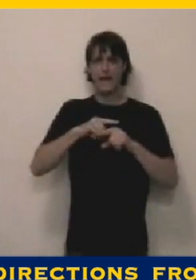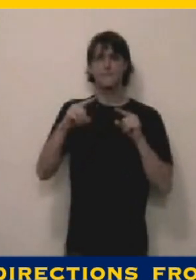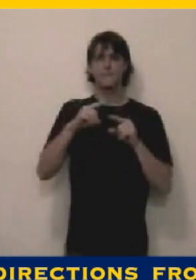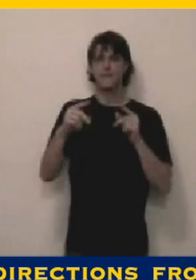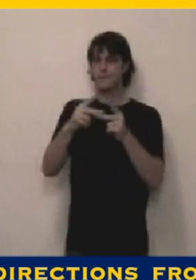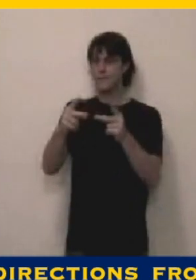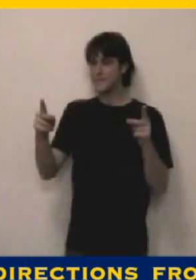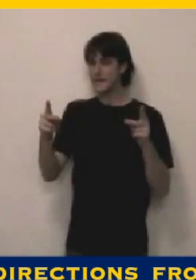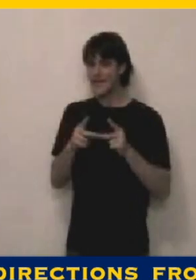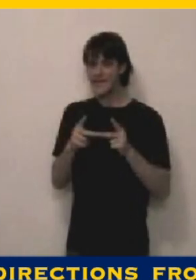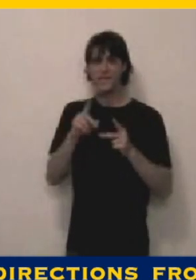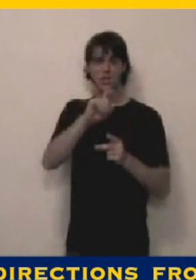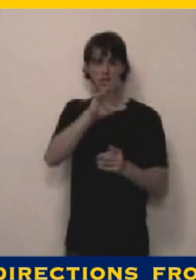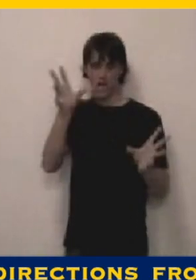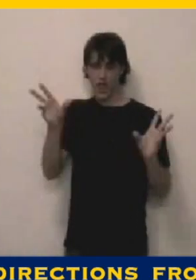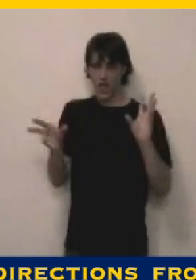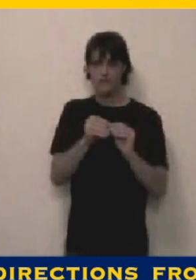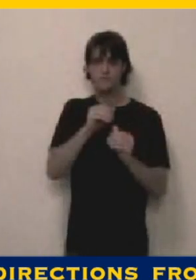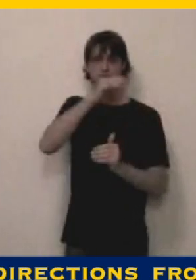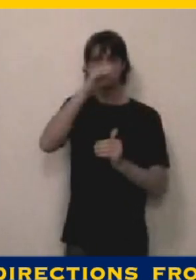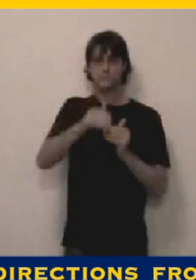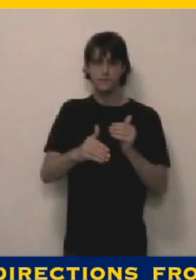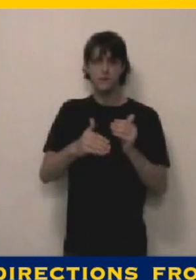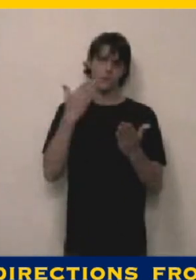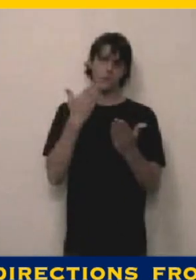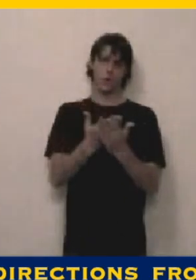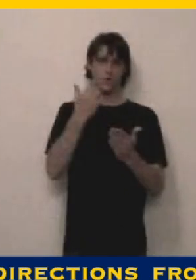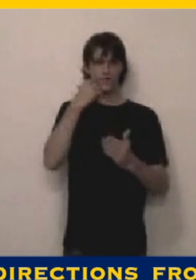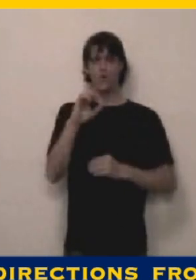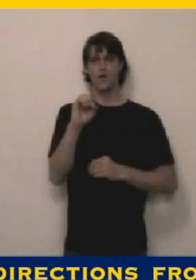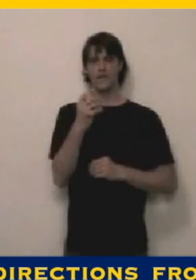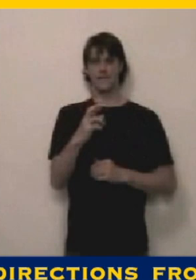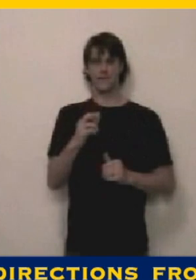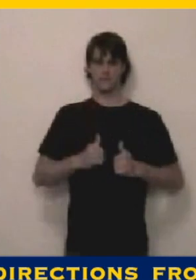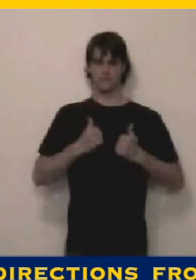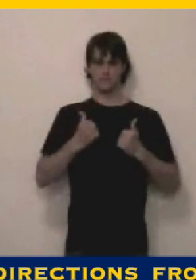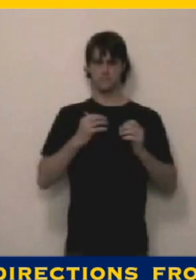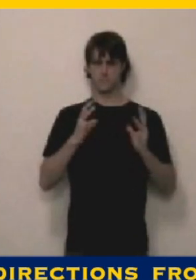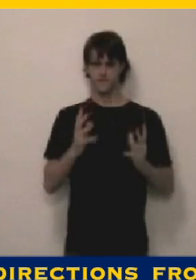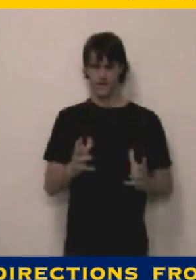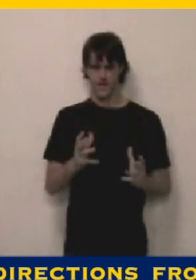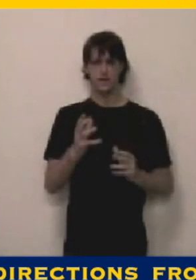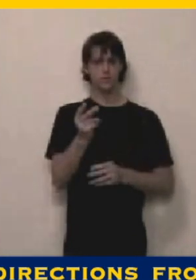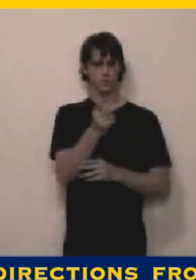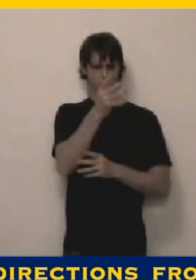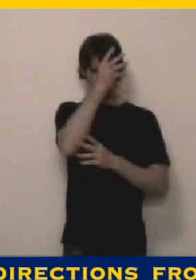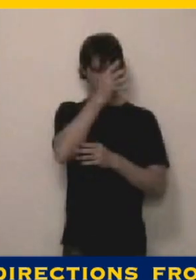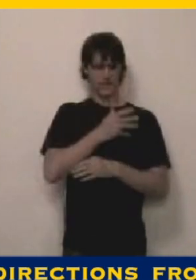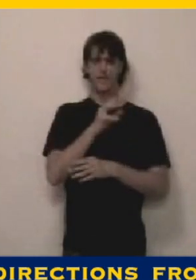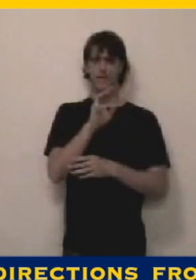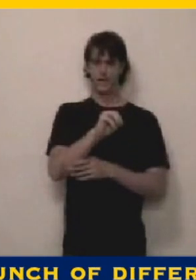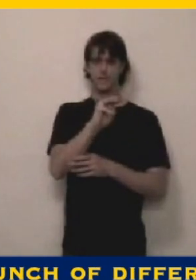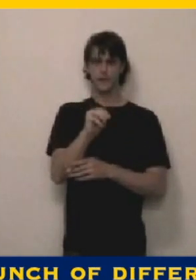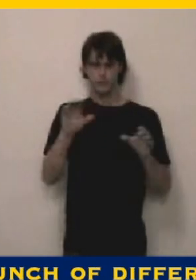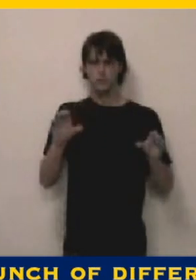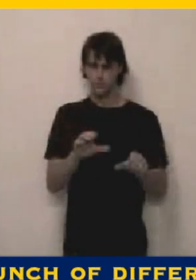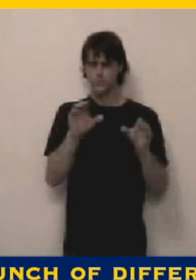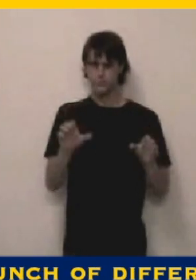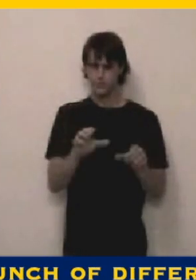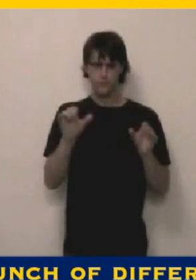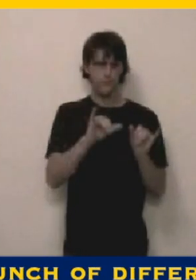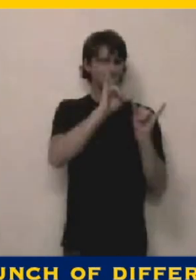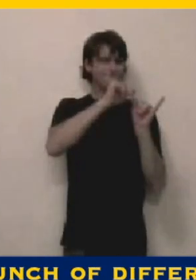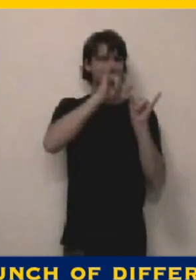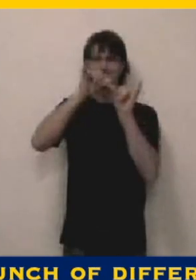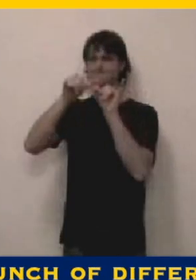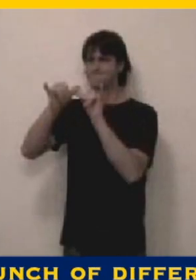bunch of different directions, from a bunch of different locations at a bunch of different times, to avoid the possibility of being at rest relative to the ether, should